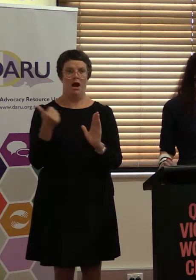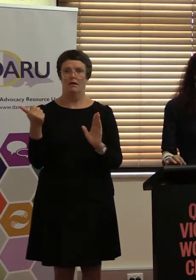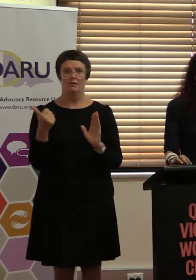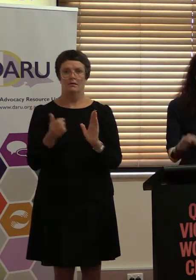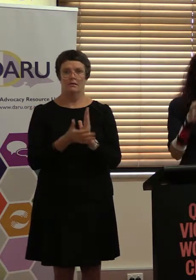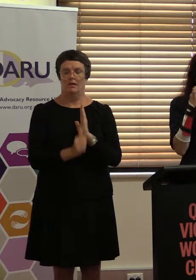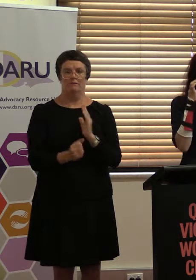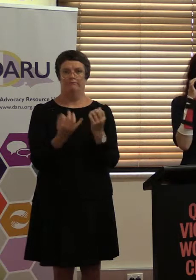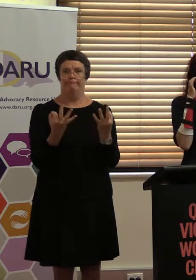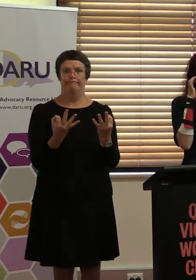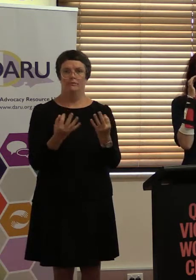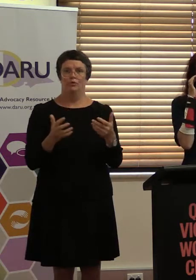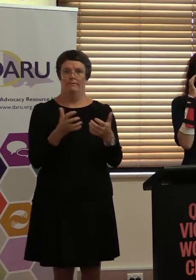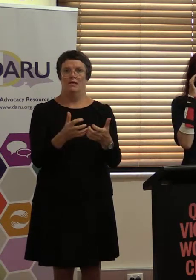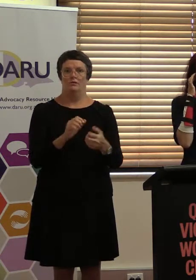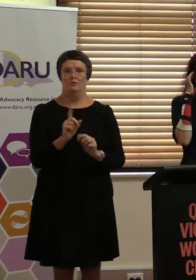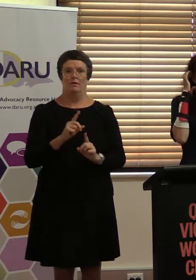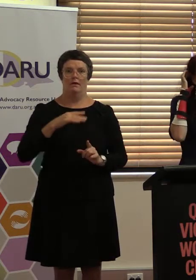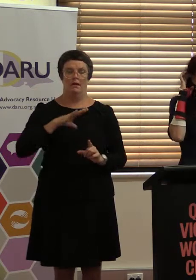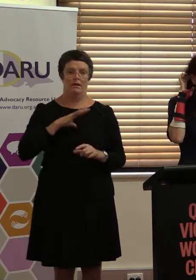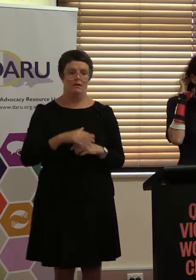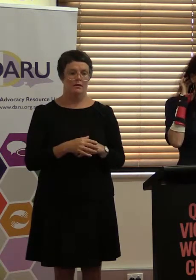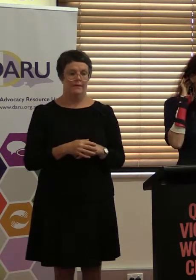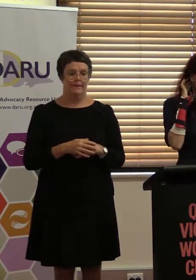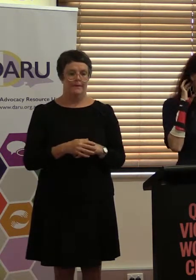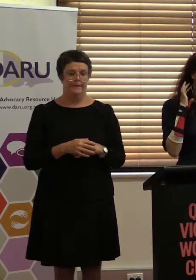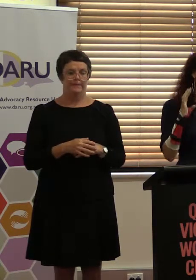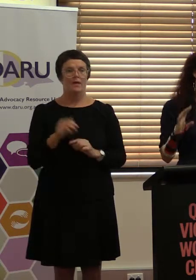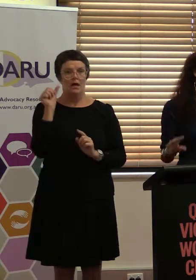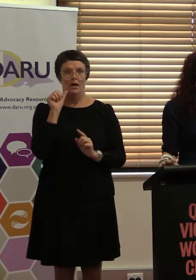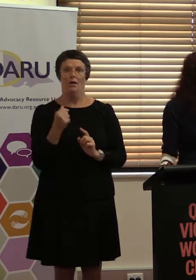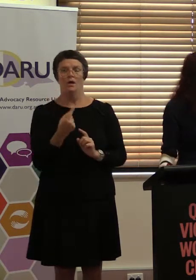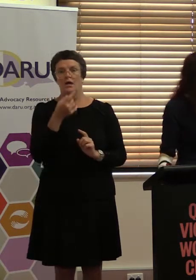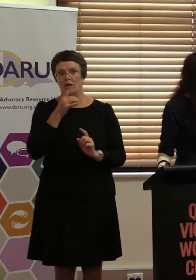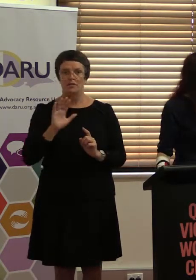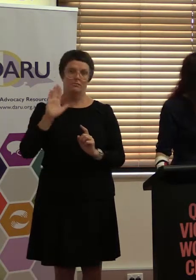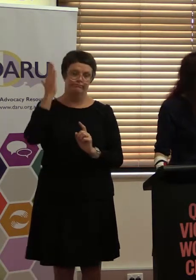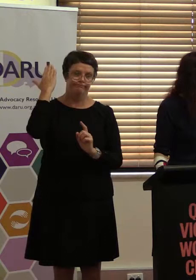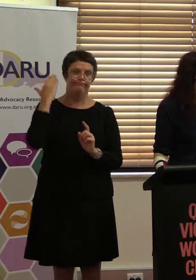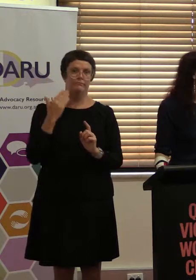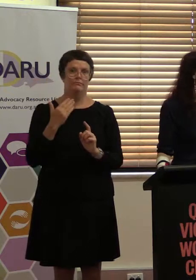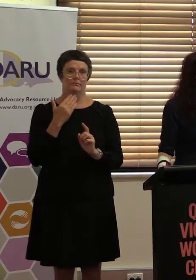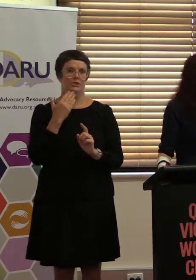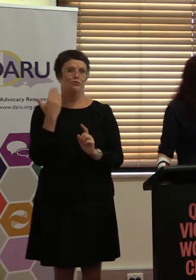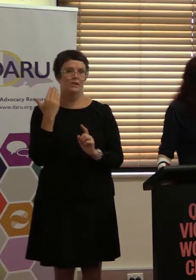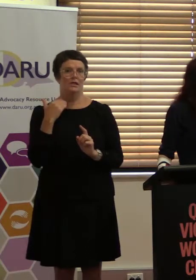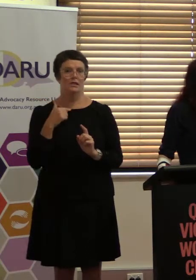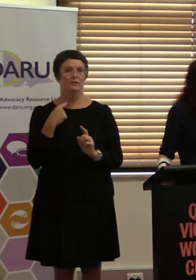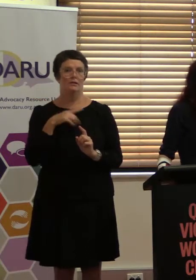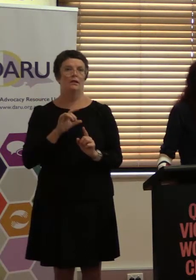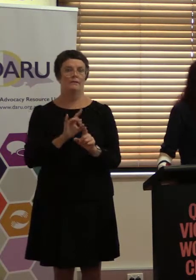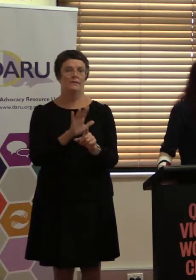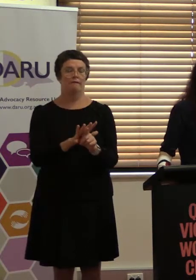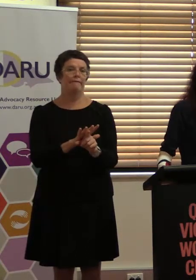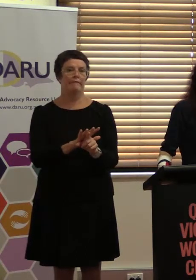And even in the last couple of years, one child who has committed suicide because of his school